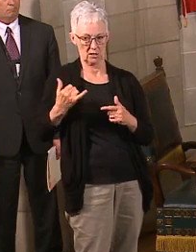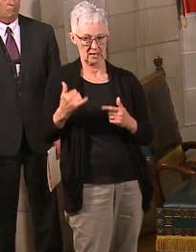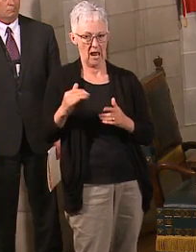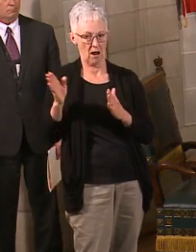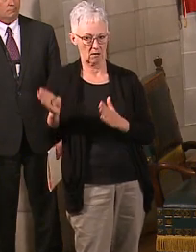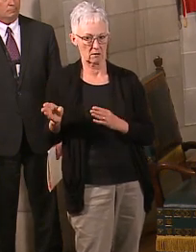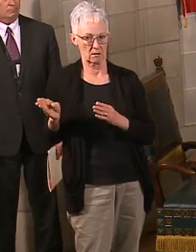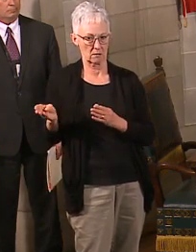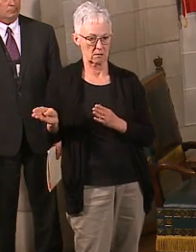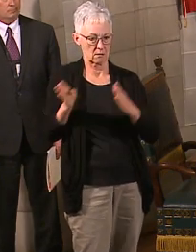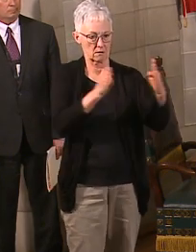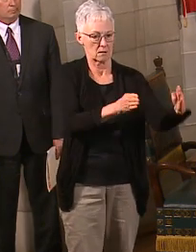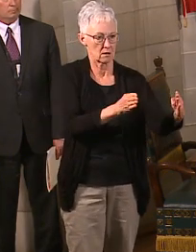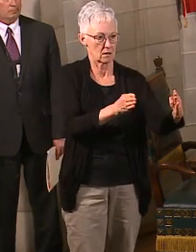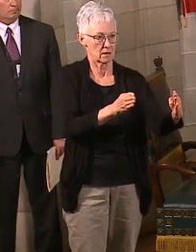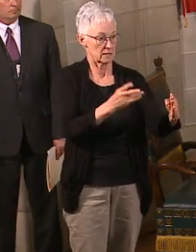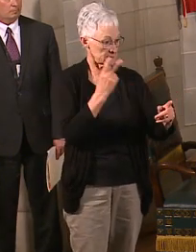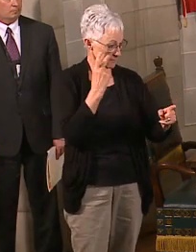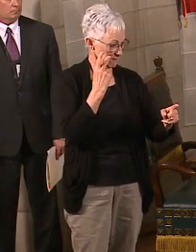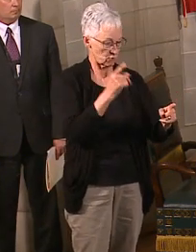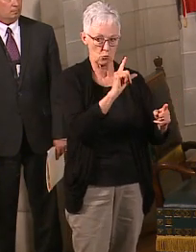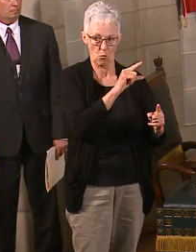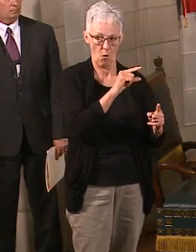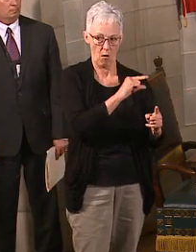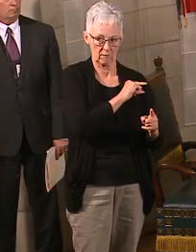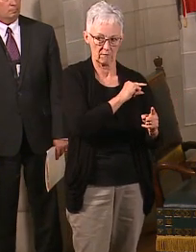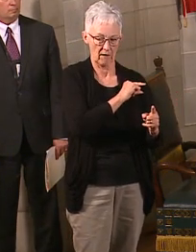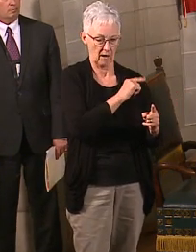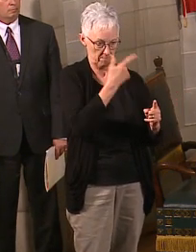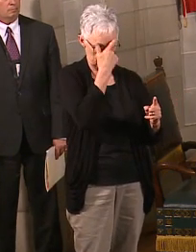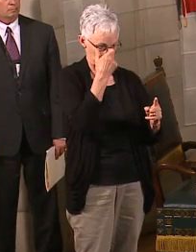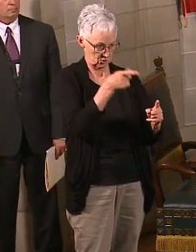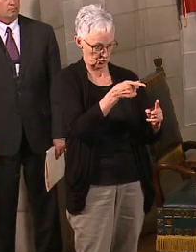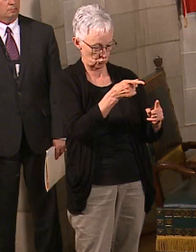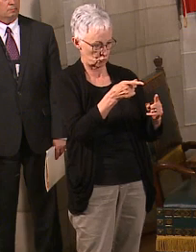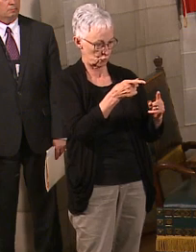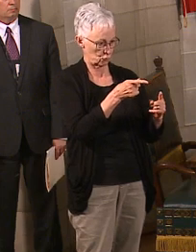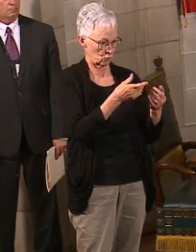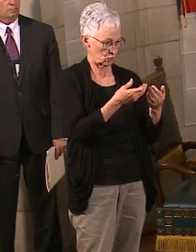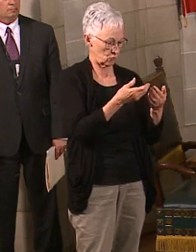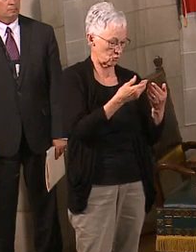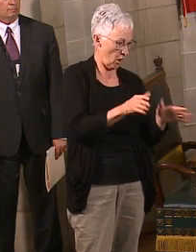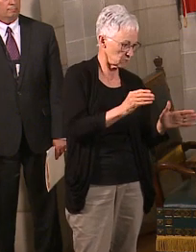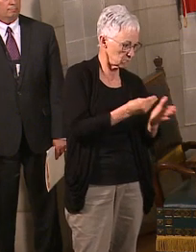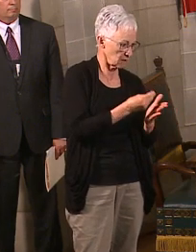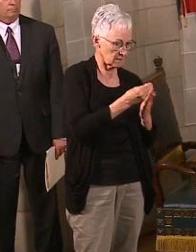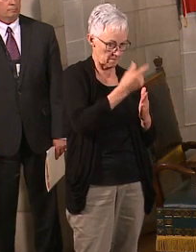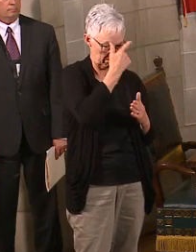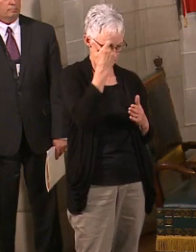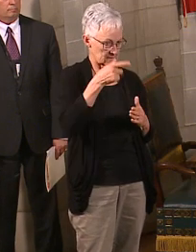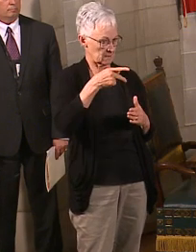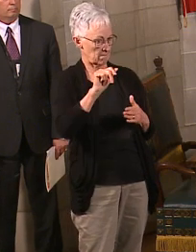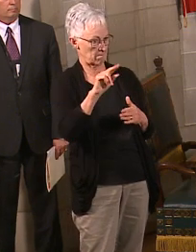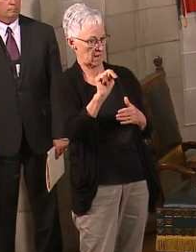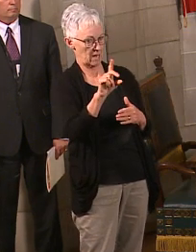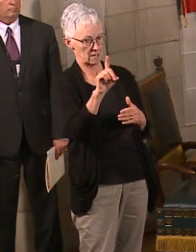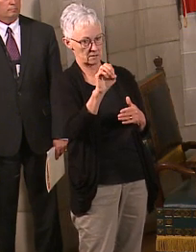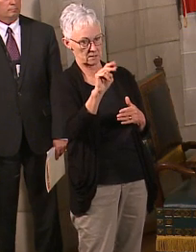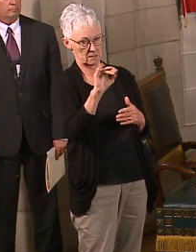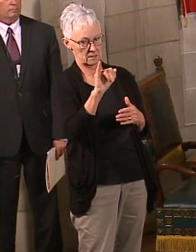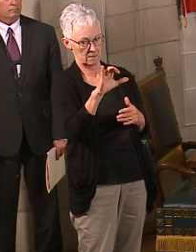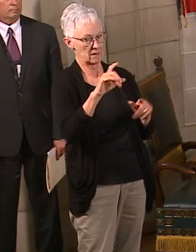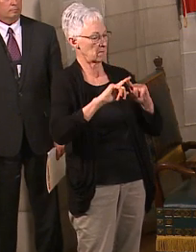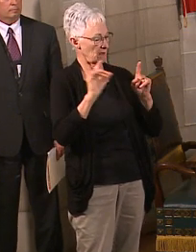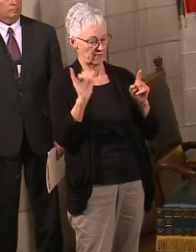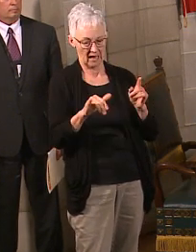pandemic unemployment system. And so you just have to keep pushing through that process, but it's not, it's part of the process. You have to get rejected for the regular unemployment